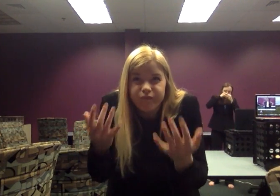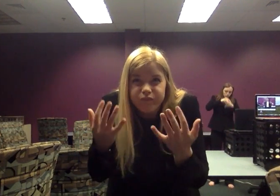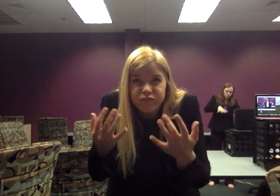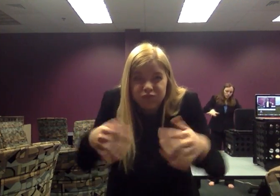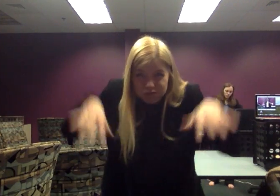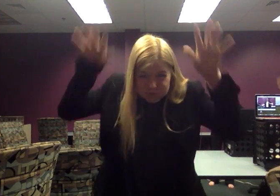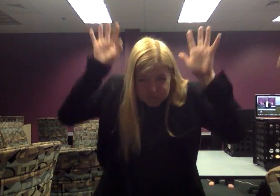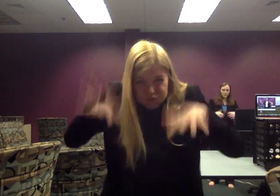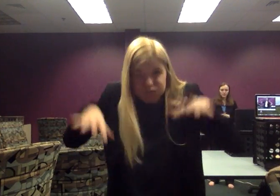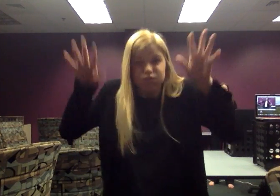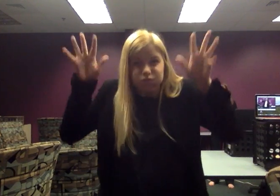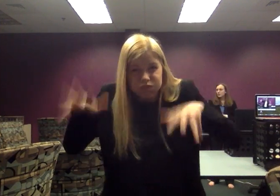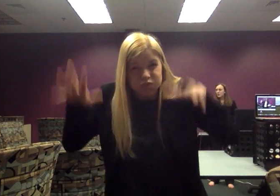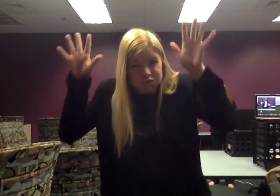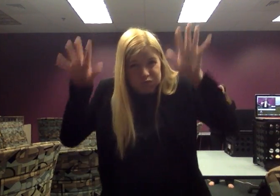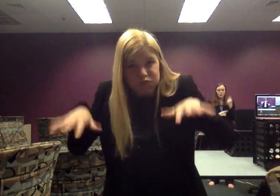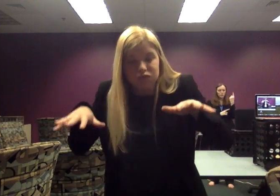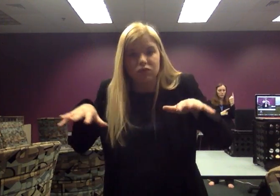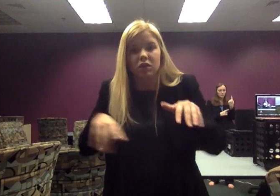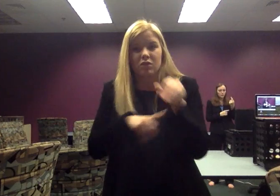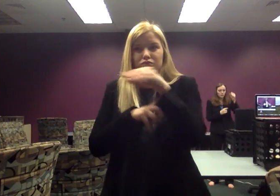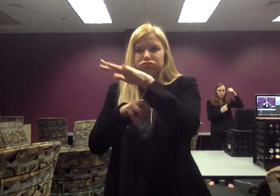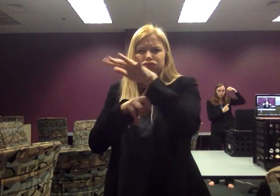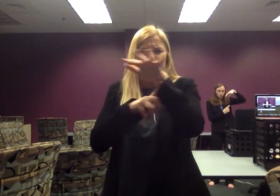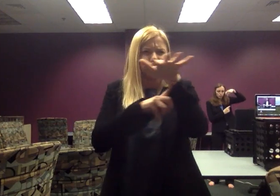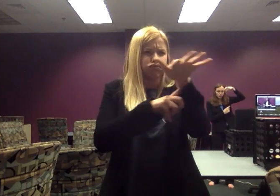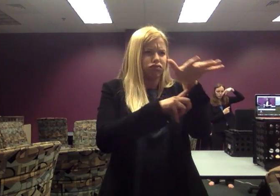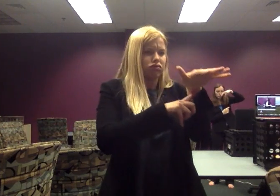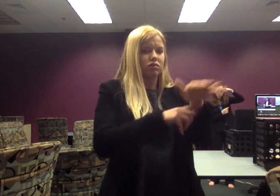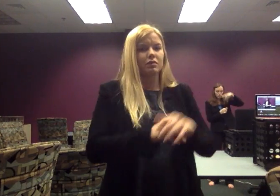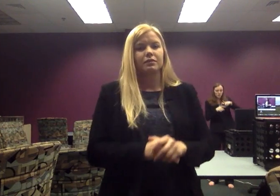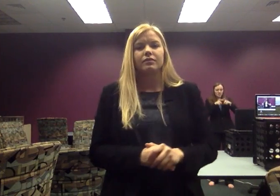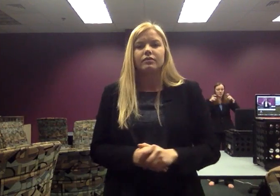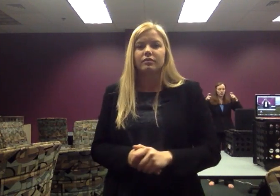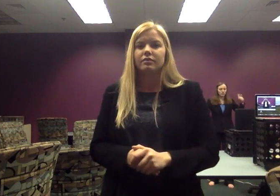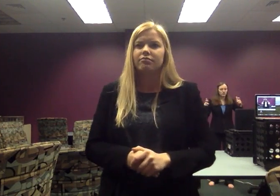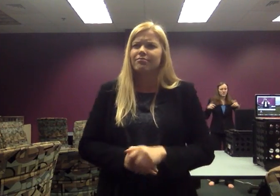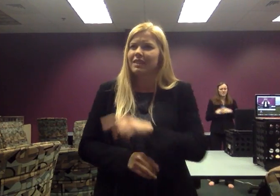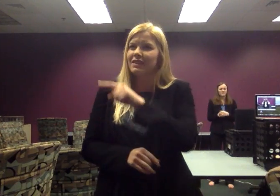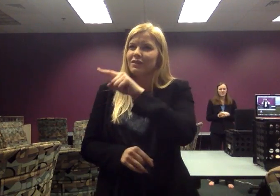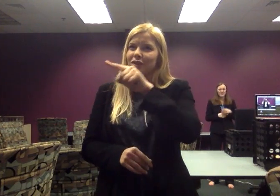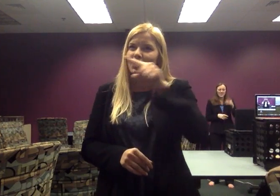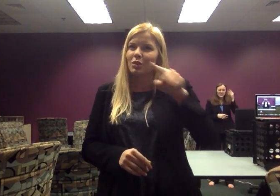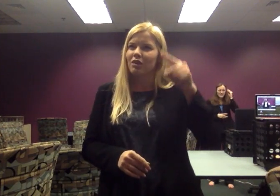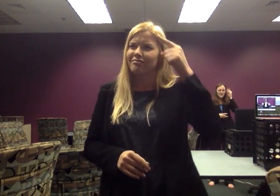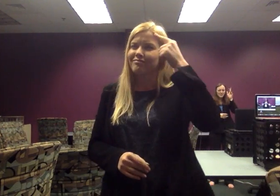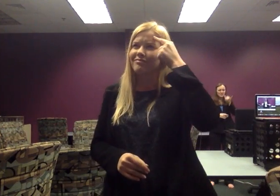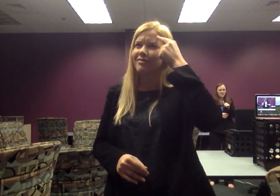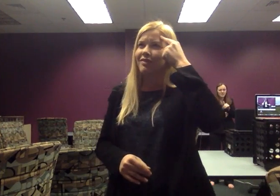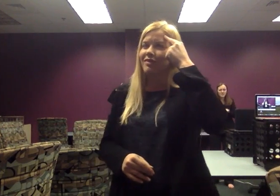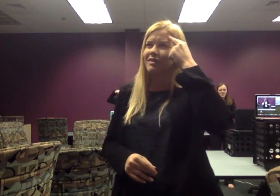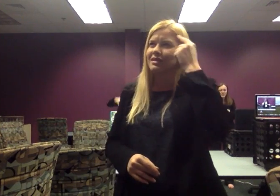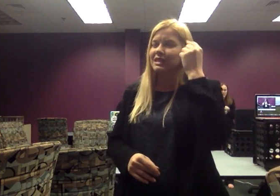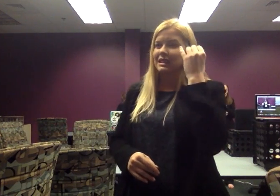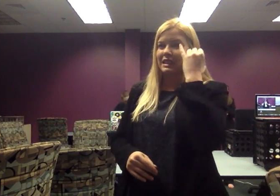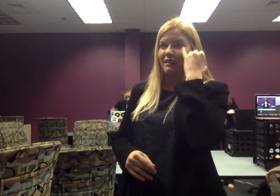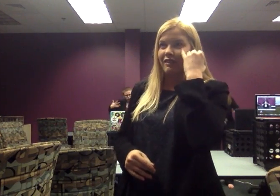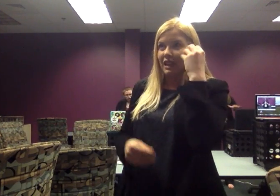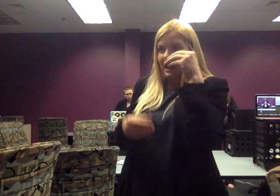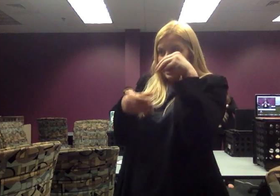that. How many of you really take time to look inside the center of the flower to notice all the little tiny details and all the shapes and the